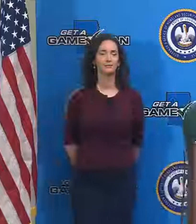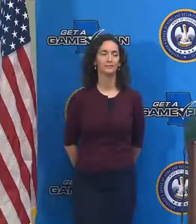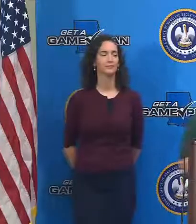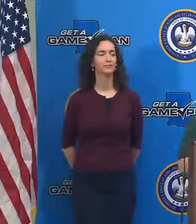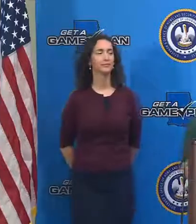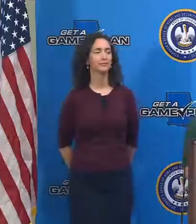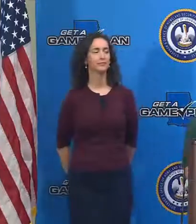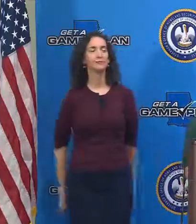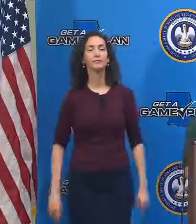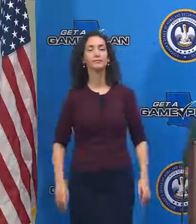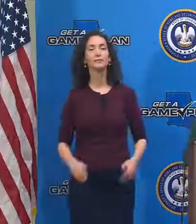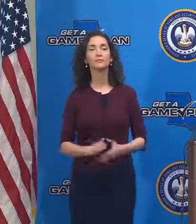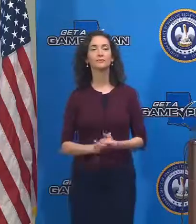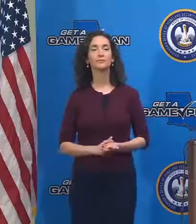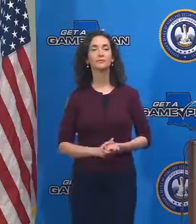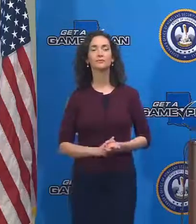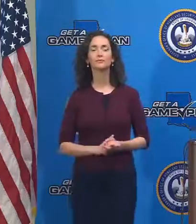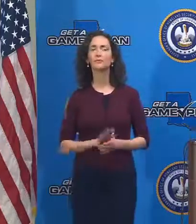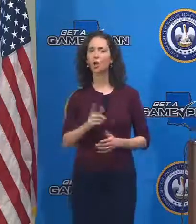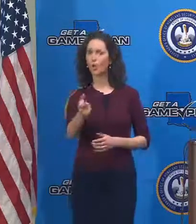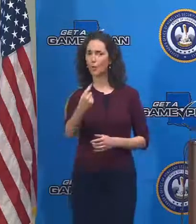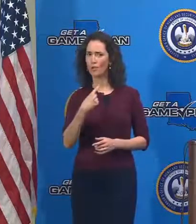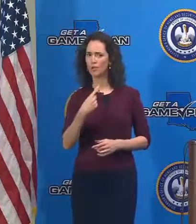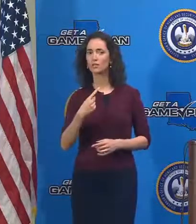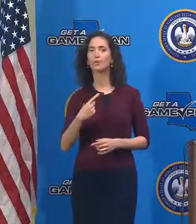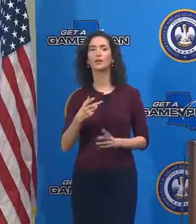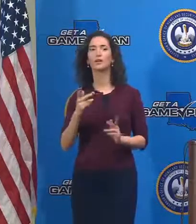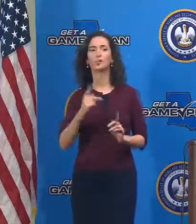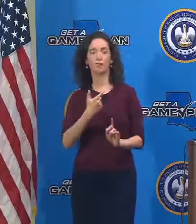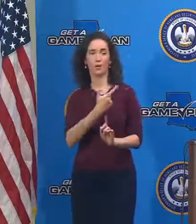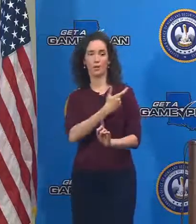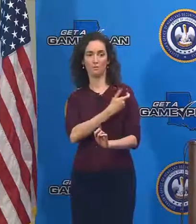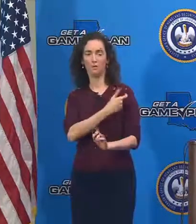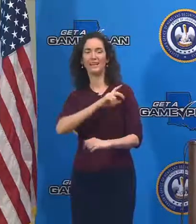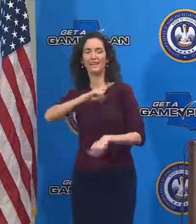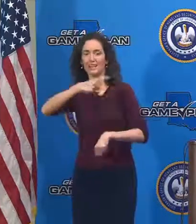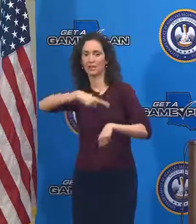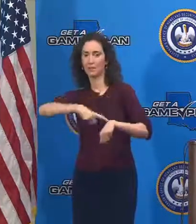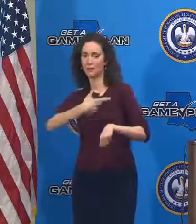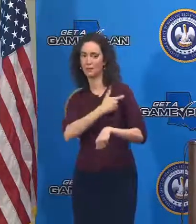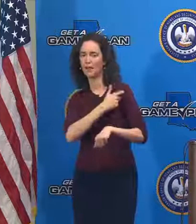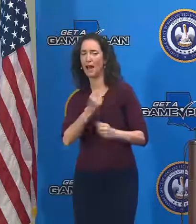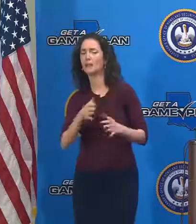Thanks. I think the question was how many second doses were delayed. Is that I couldn't hear the whole question.